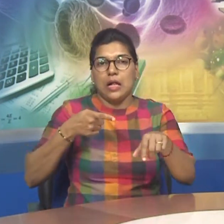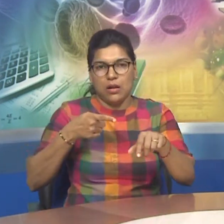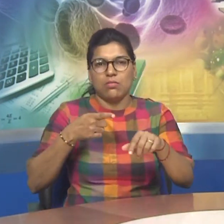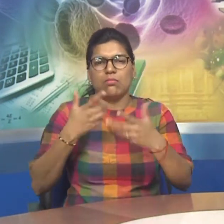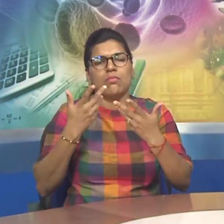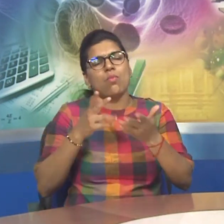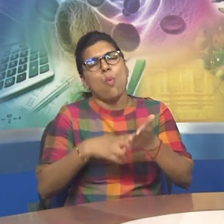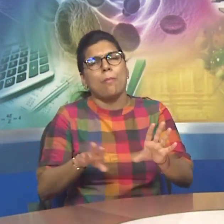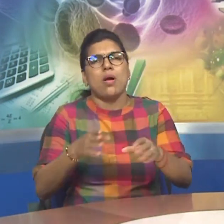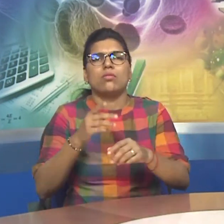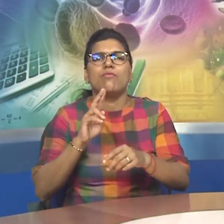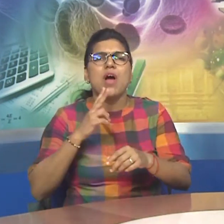wounds,